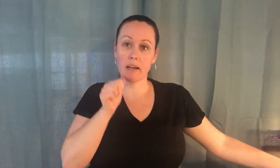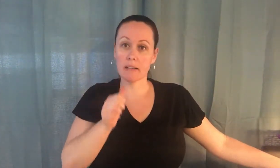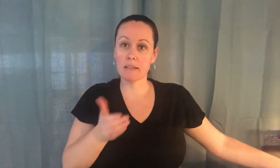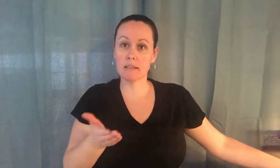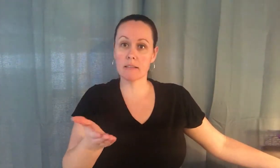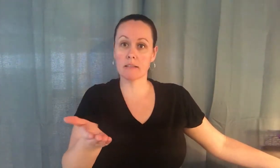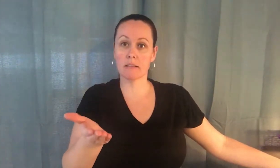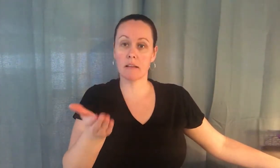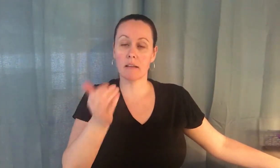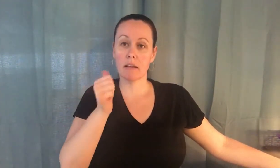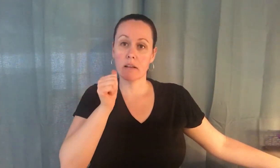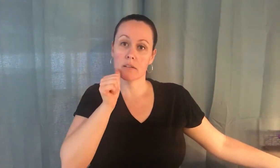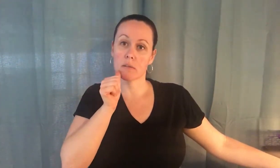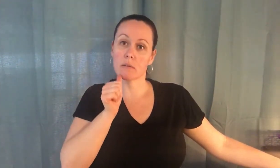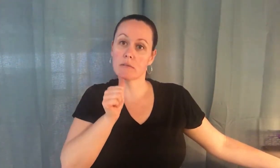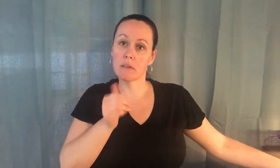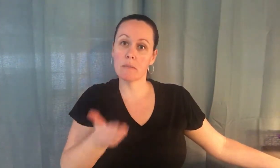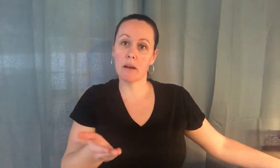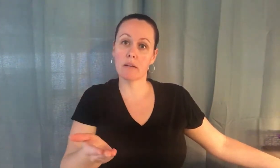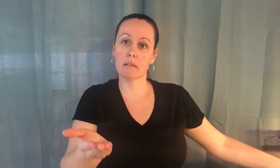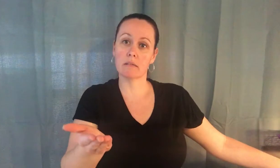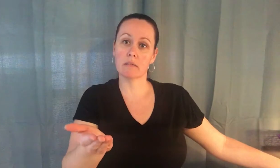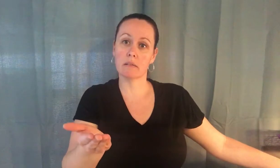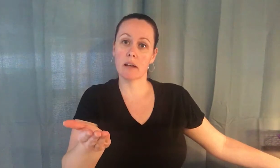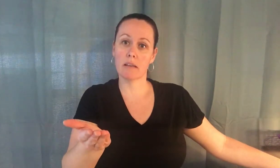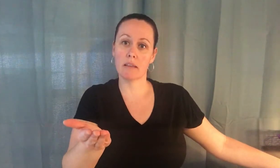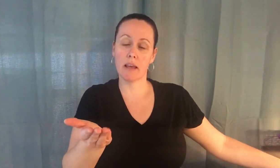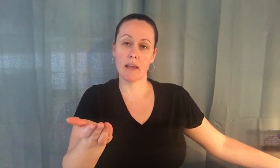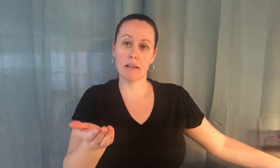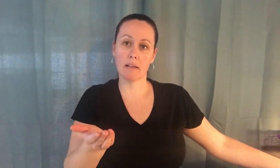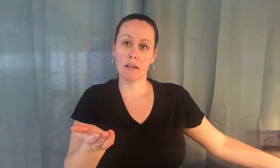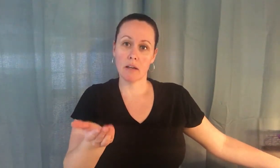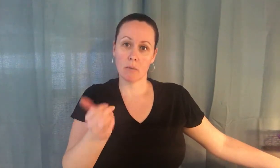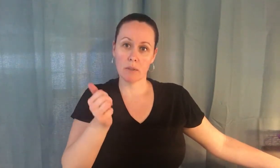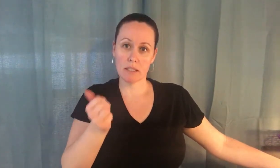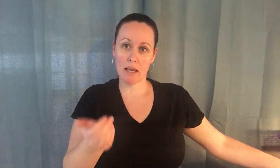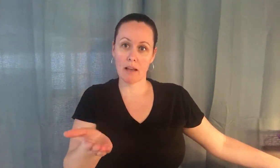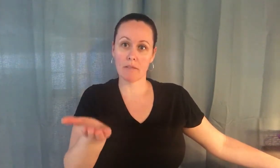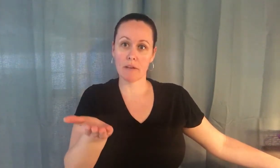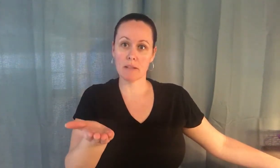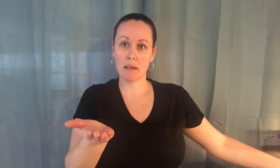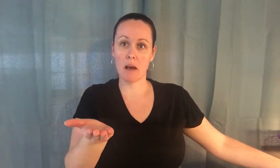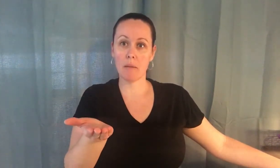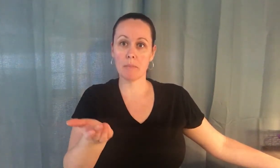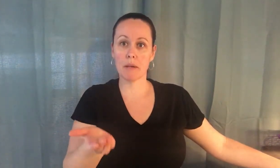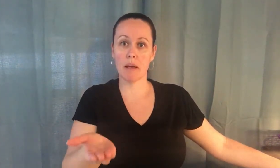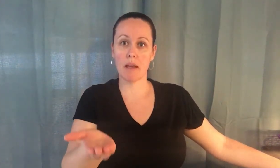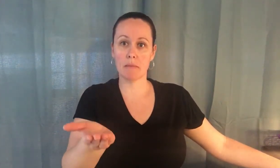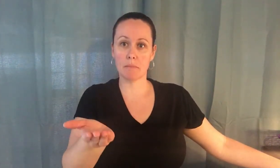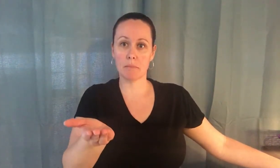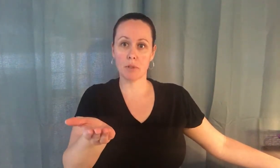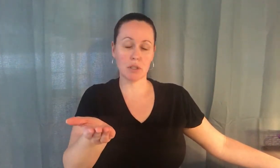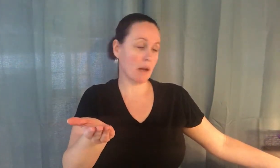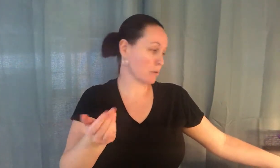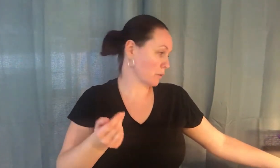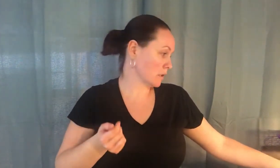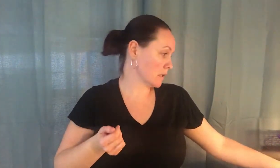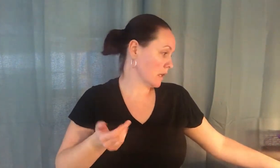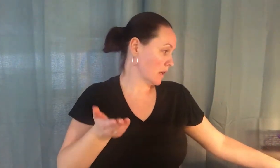as, so it's female, and the hand, once again, facing up and pushed out towards the